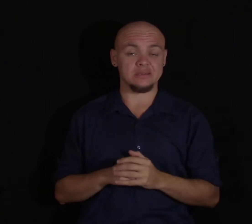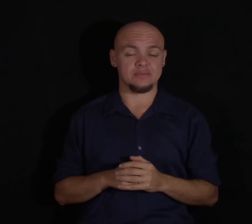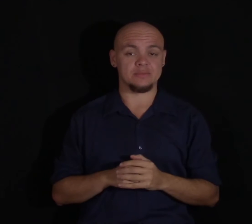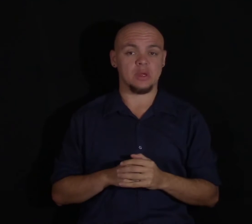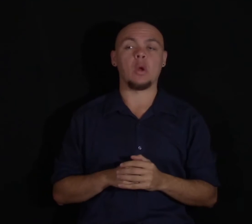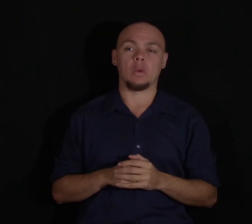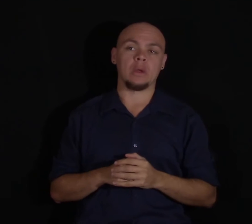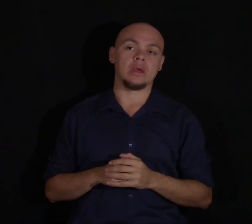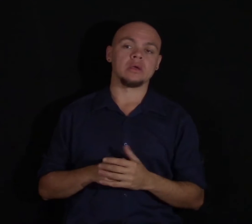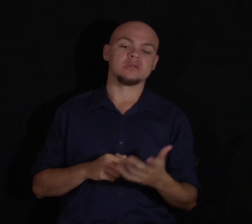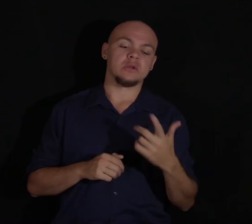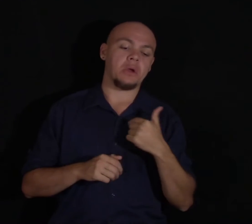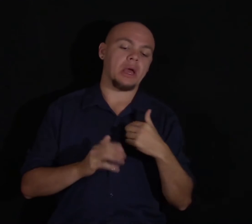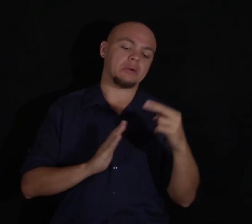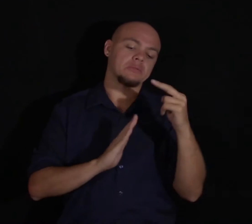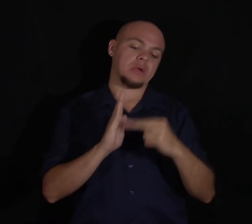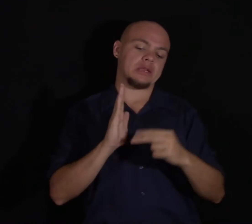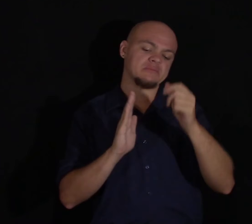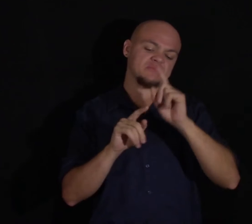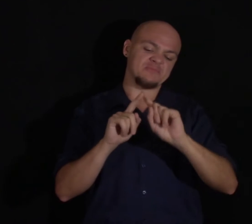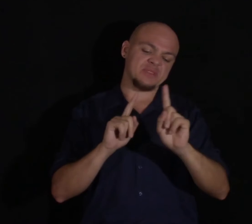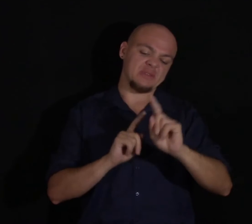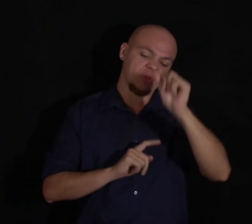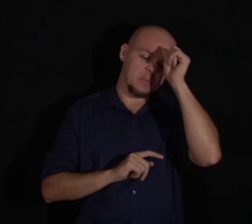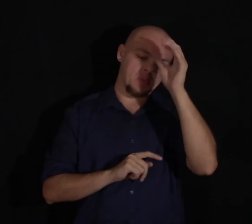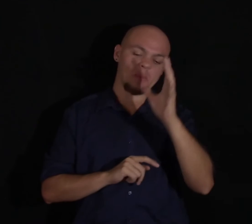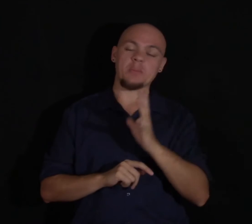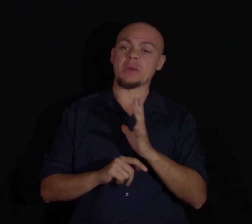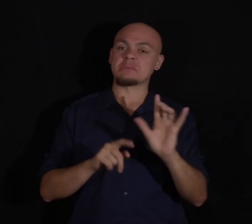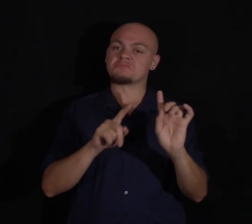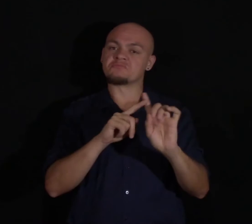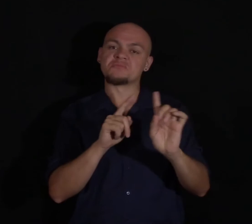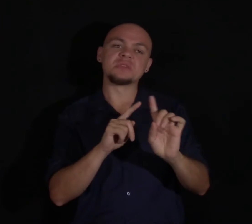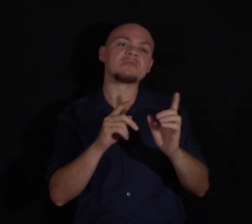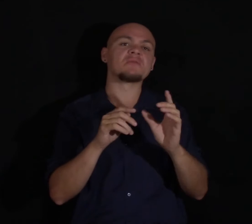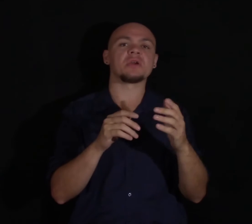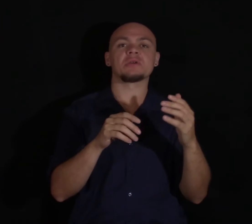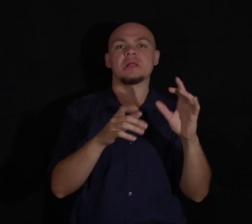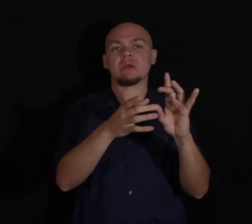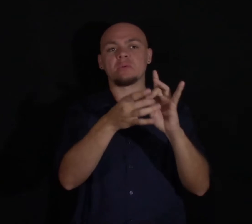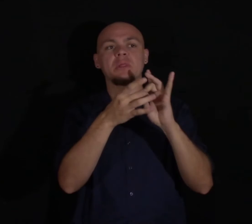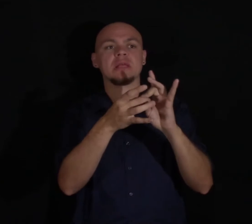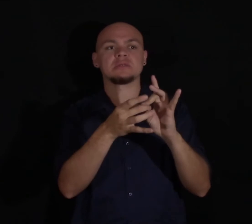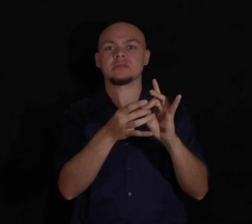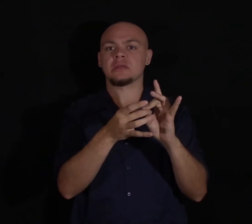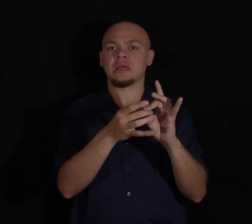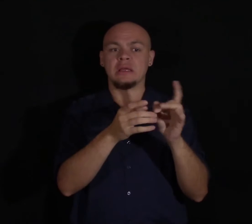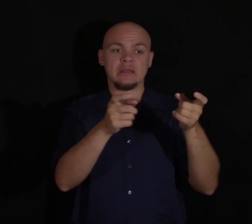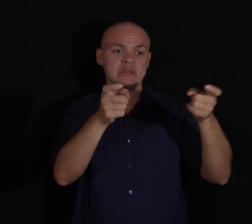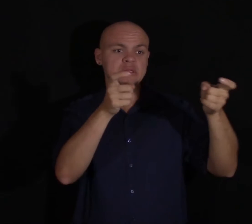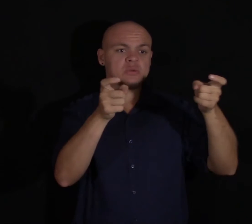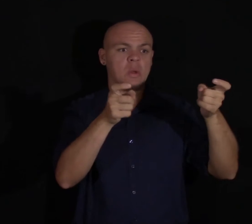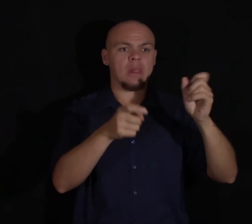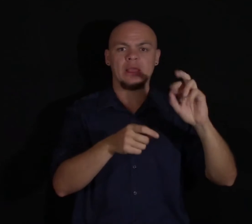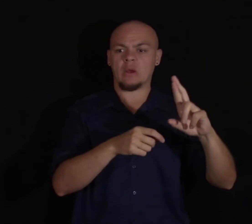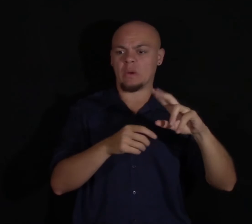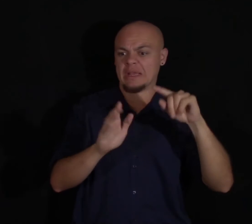of men concerned in public affairs, governing or massacring their species. I felt the